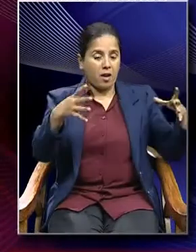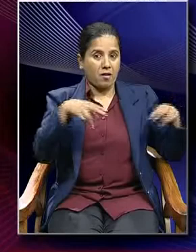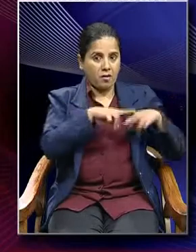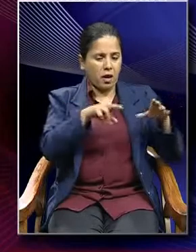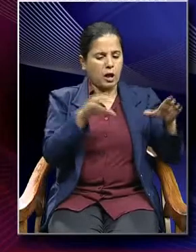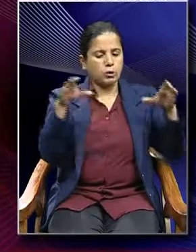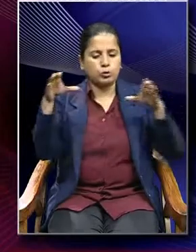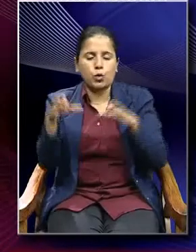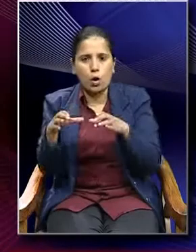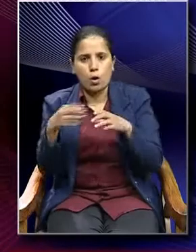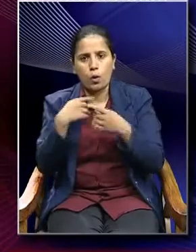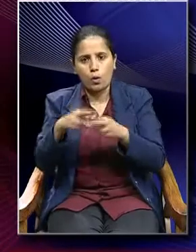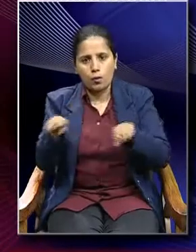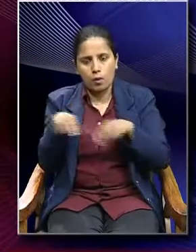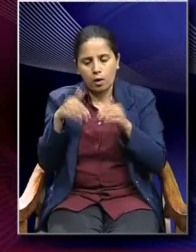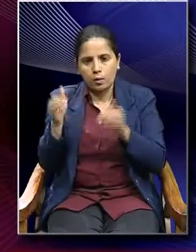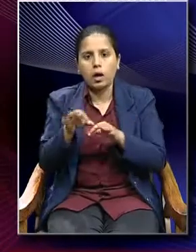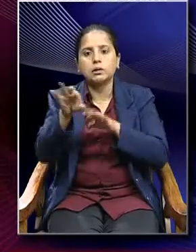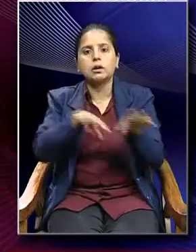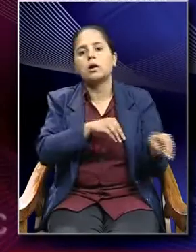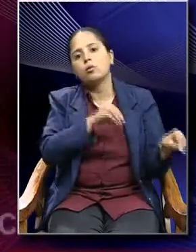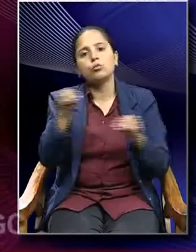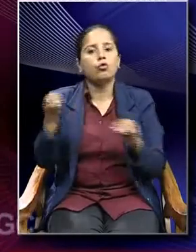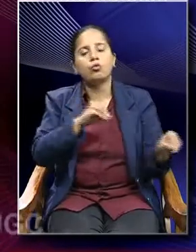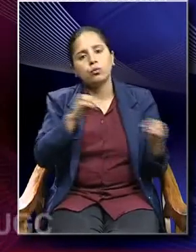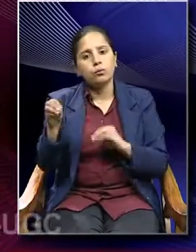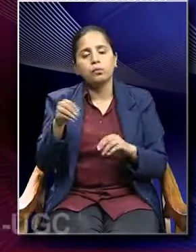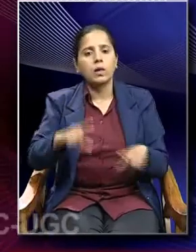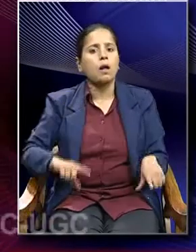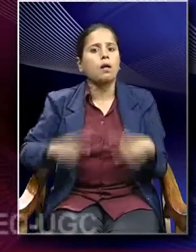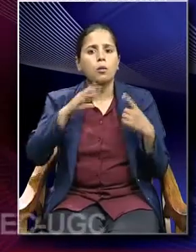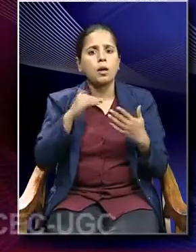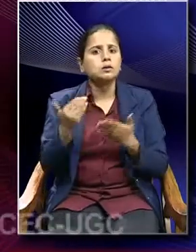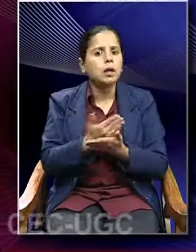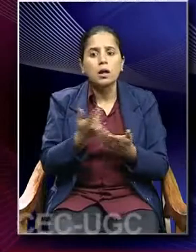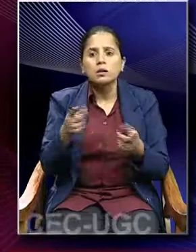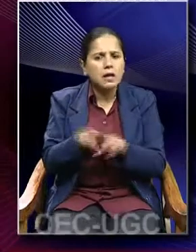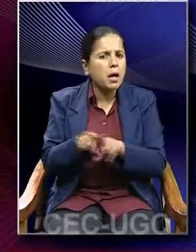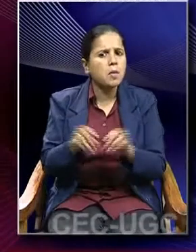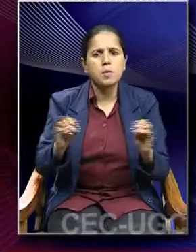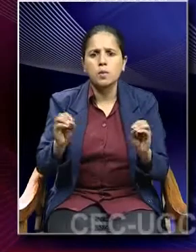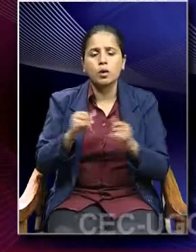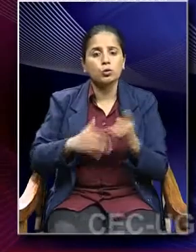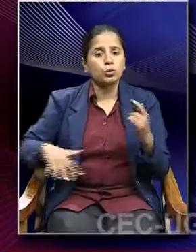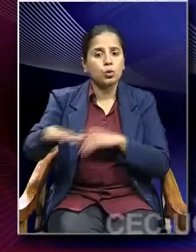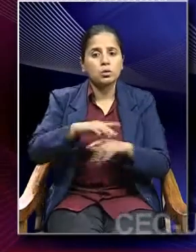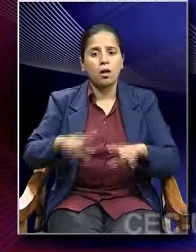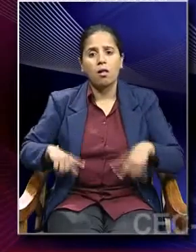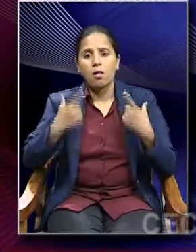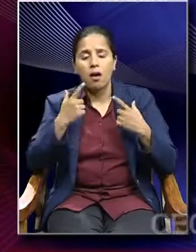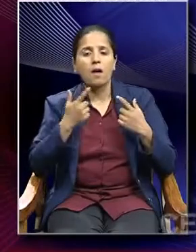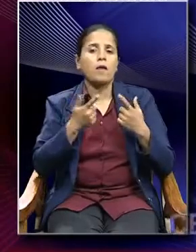smaller size family in the urban sector. So the life was no longer same. Social life, economic life was